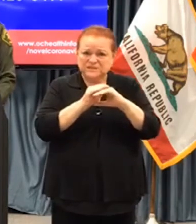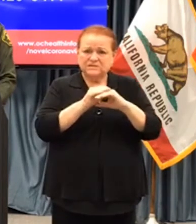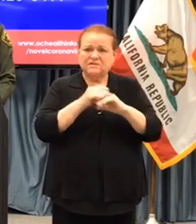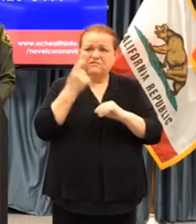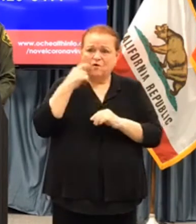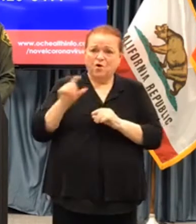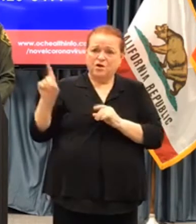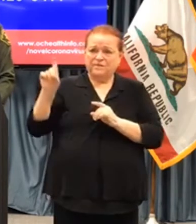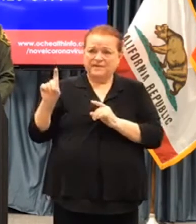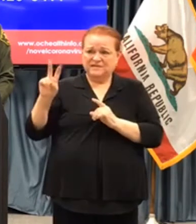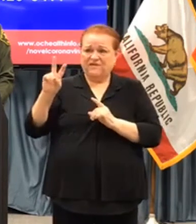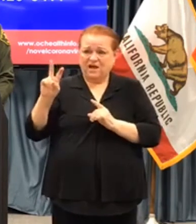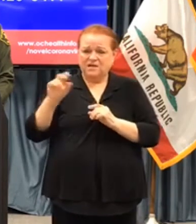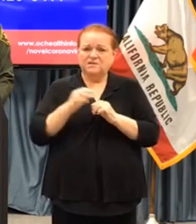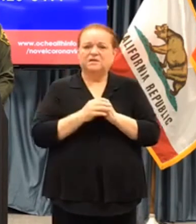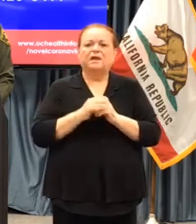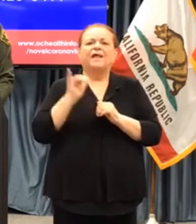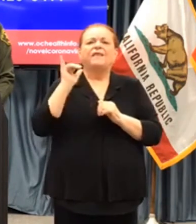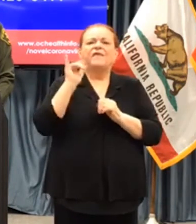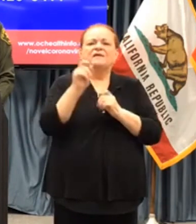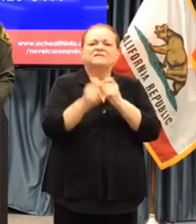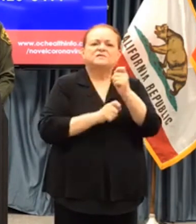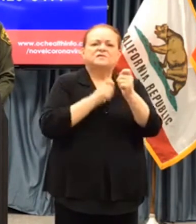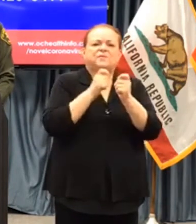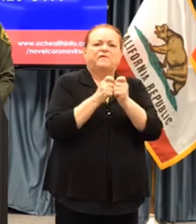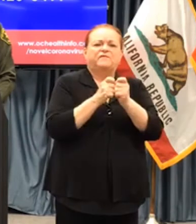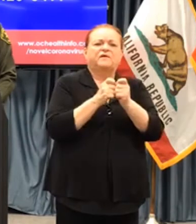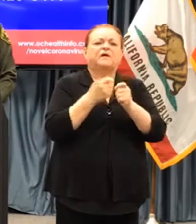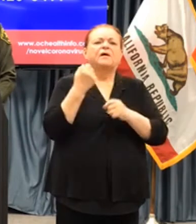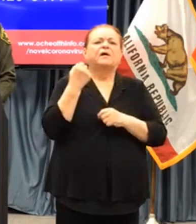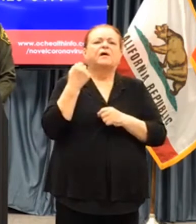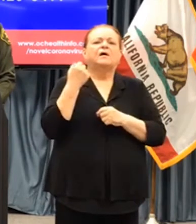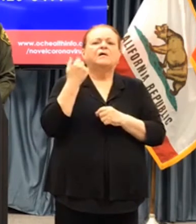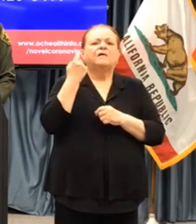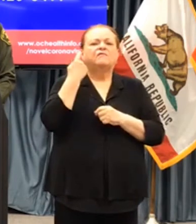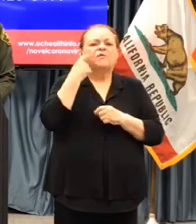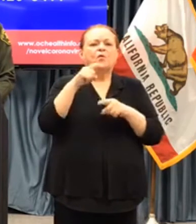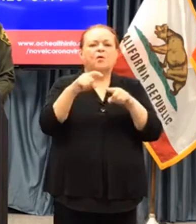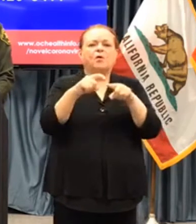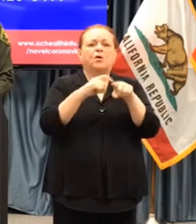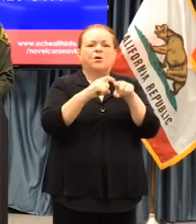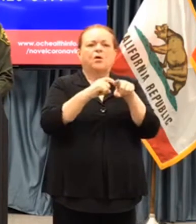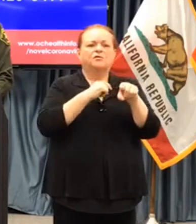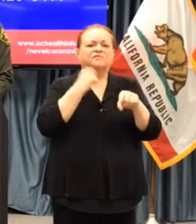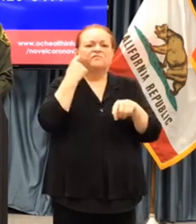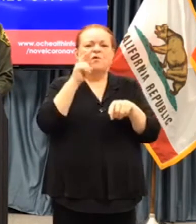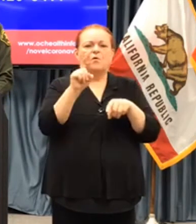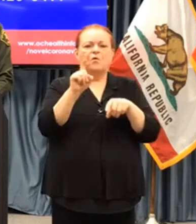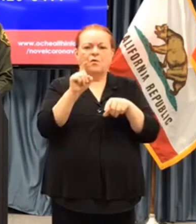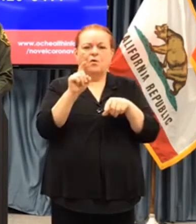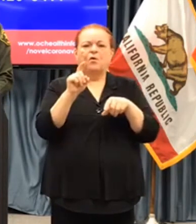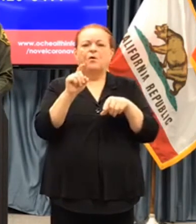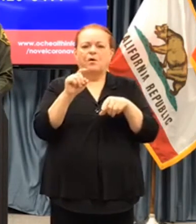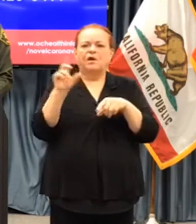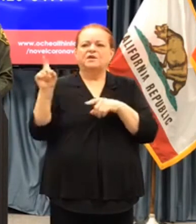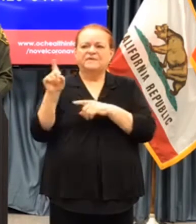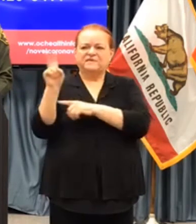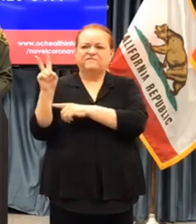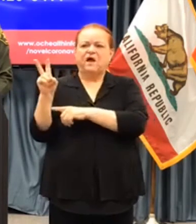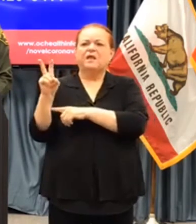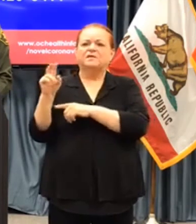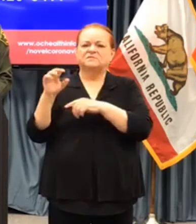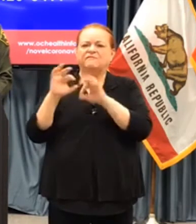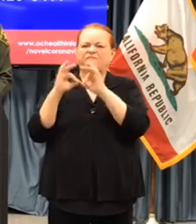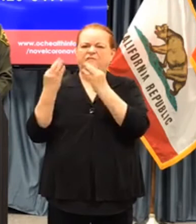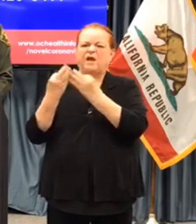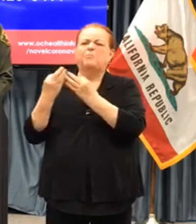increase is specific to calls for service for domestic violence related calls. When taken into consideration the aggregate